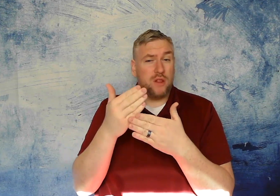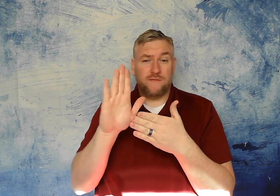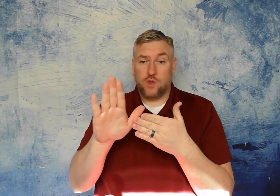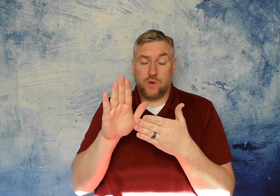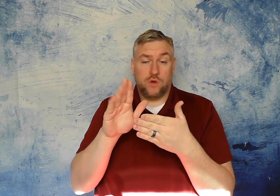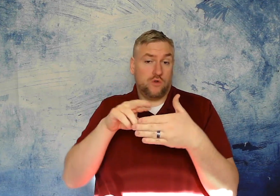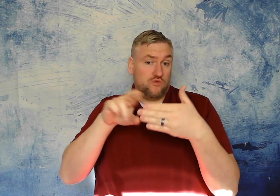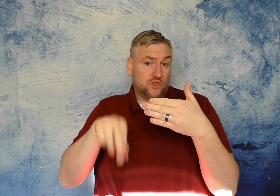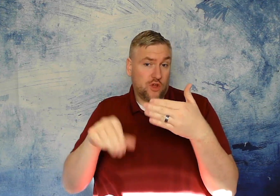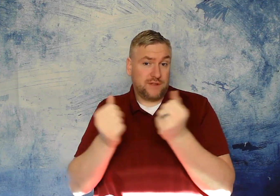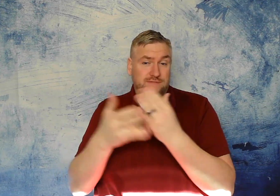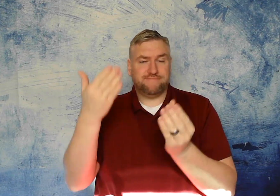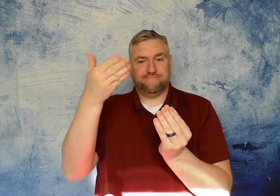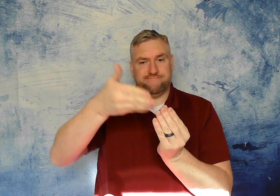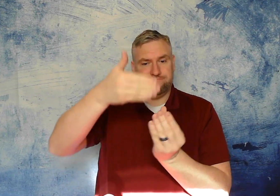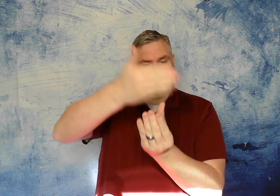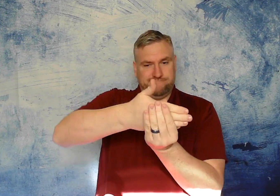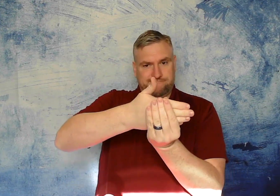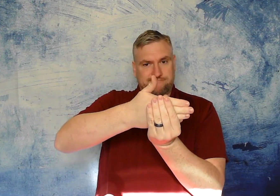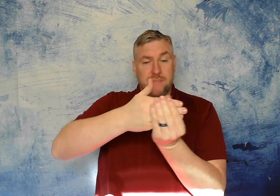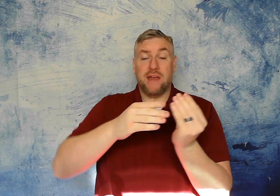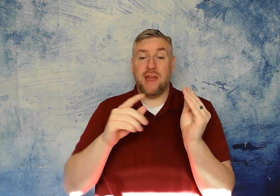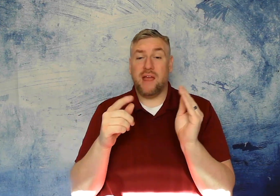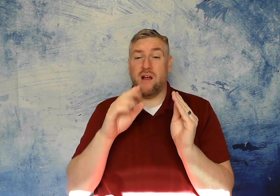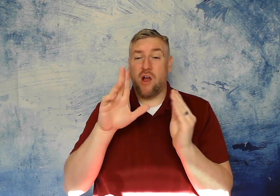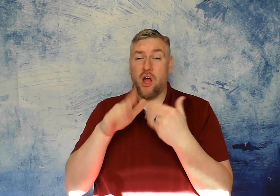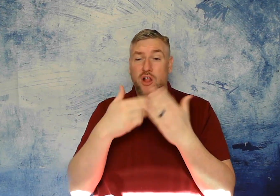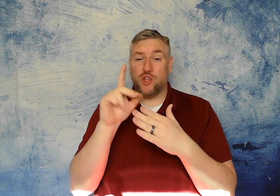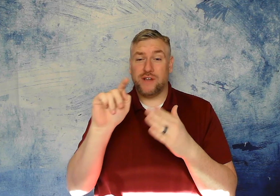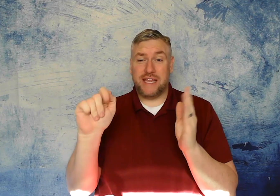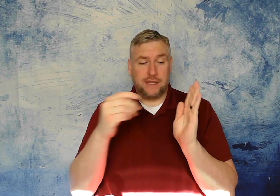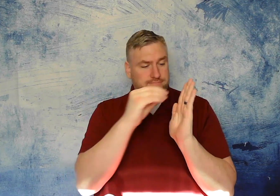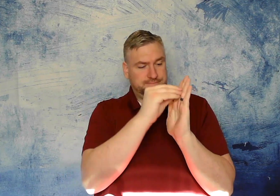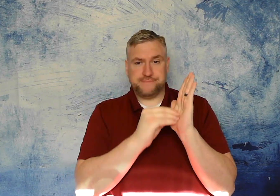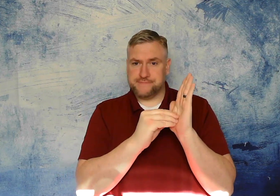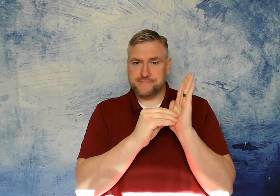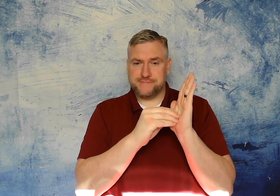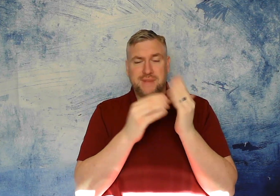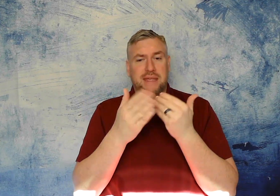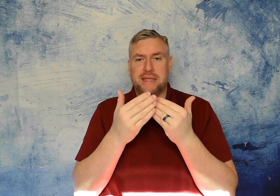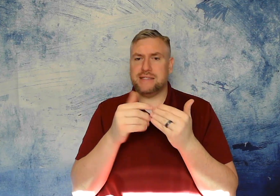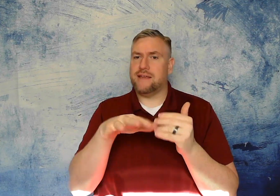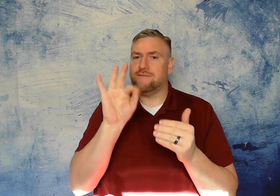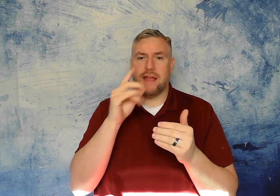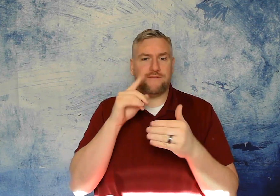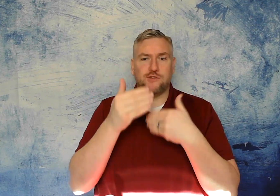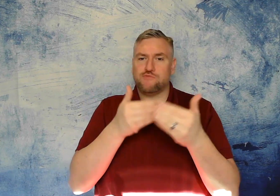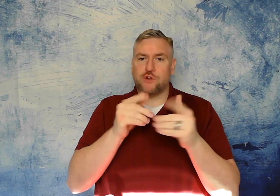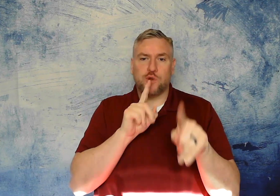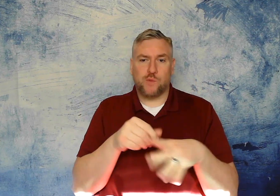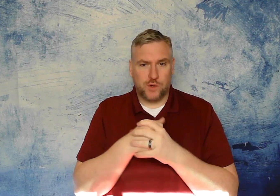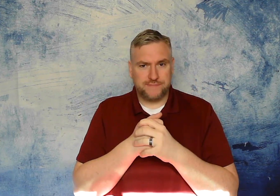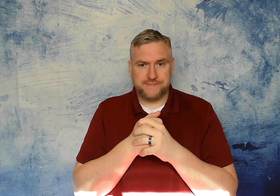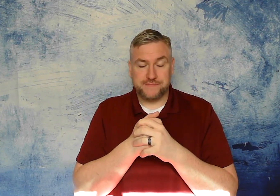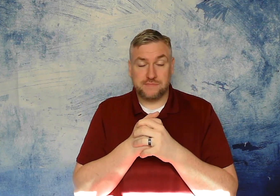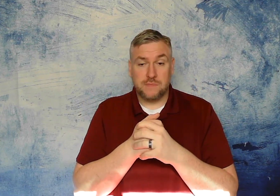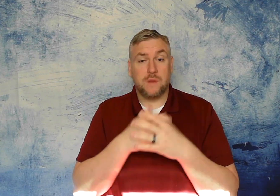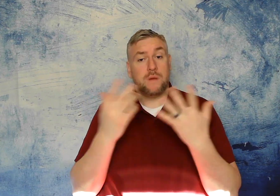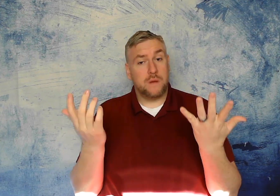it in the folder. So all of your results, all of your data, just right there in one clean place. And you just write on the front so it's easy to find for the progress